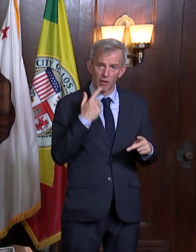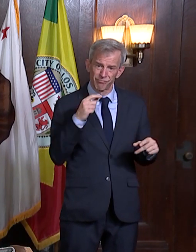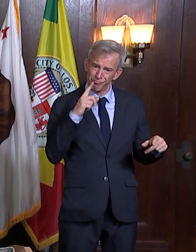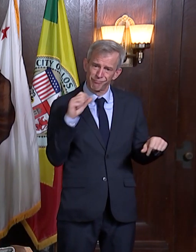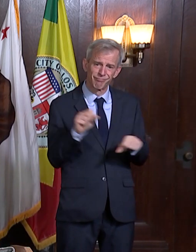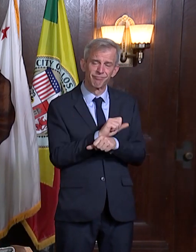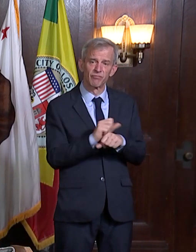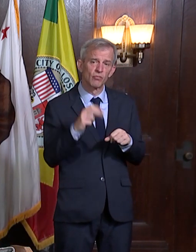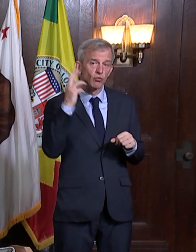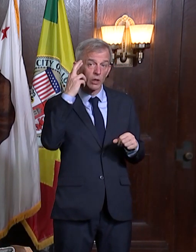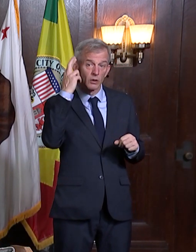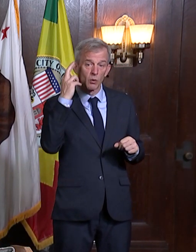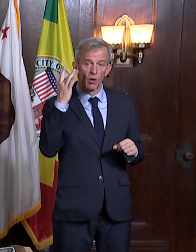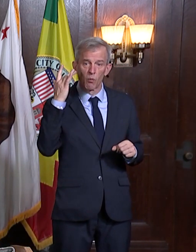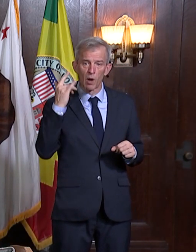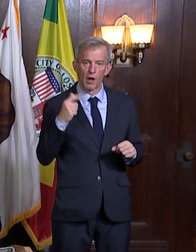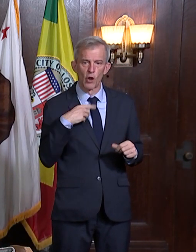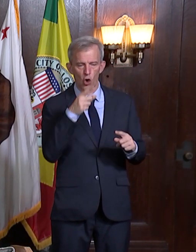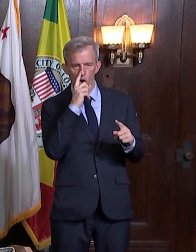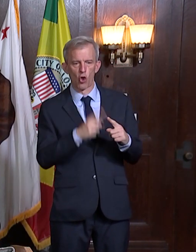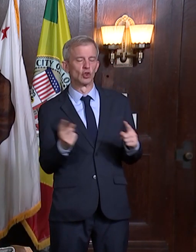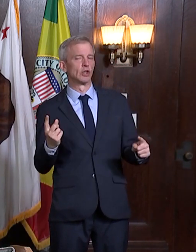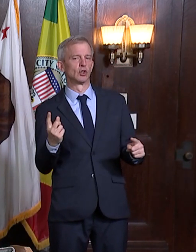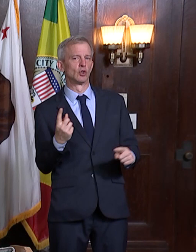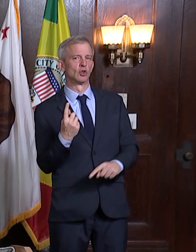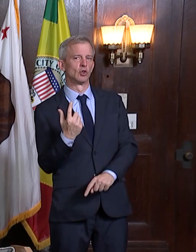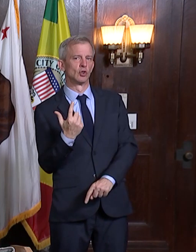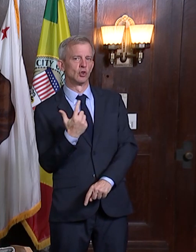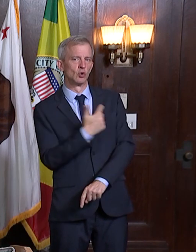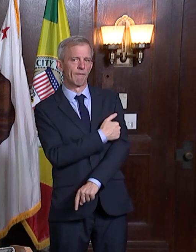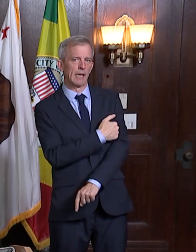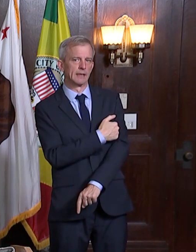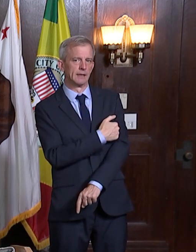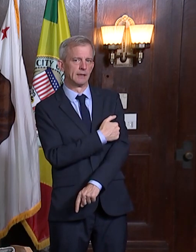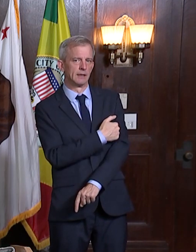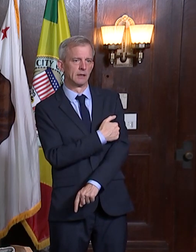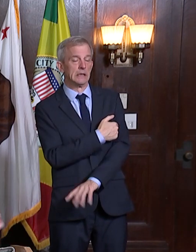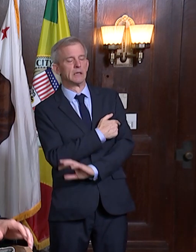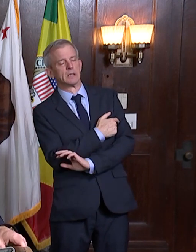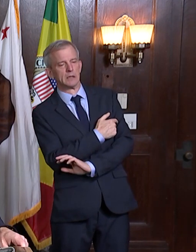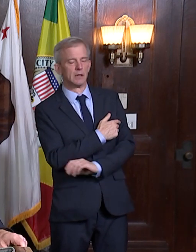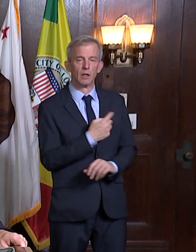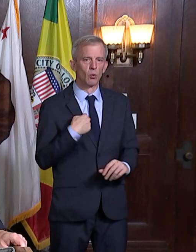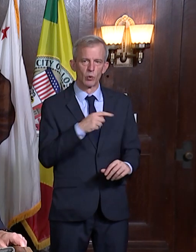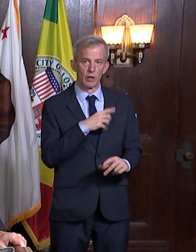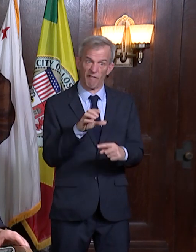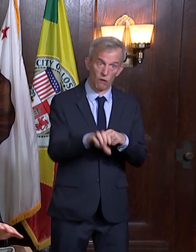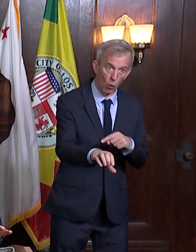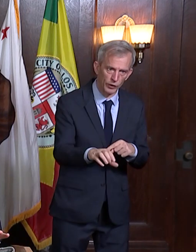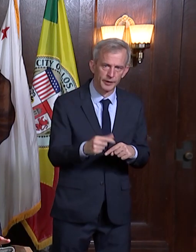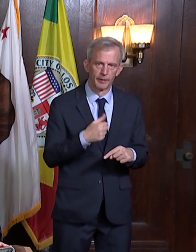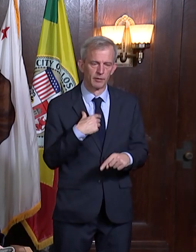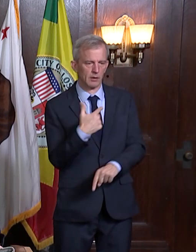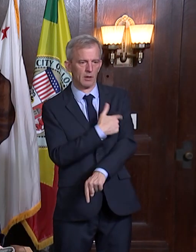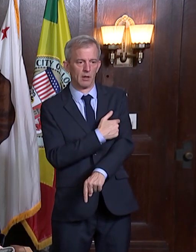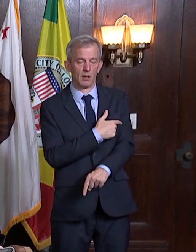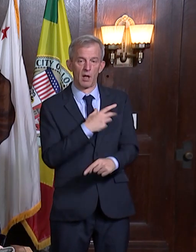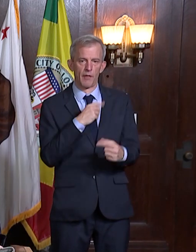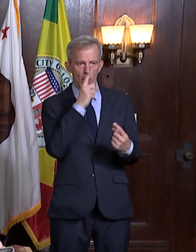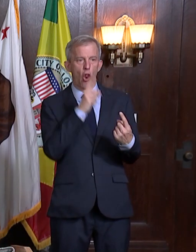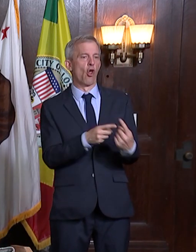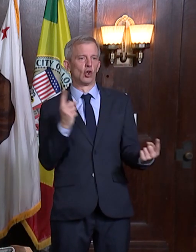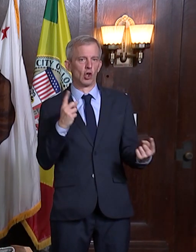why they are allergic to vaccines and other things. We can't be the carriers of what could be a death sentence to them. So I will never apologize